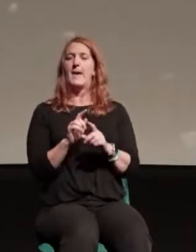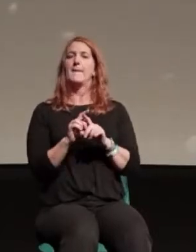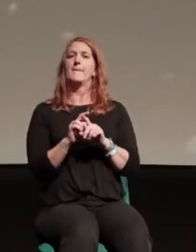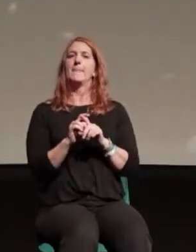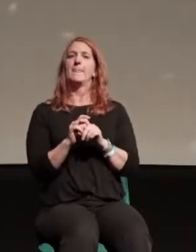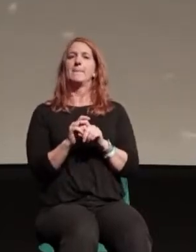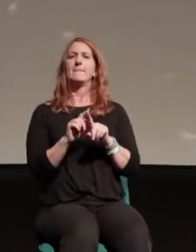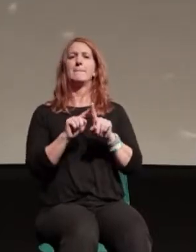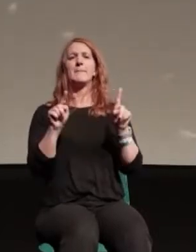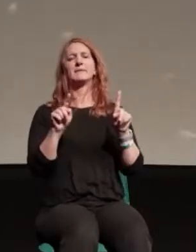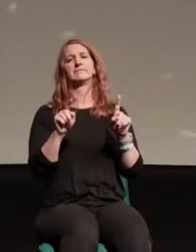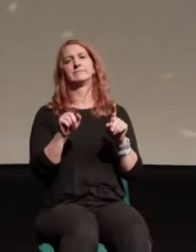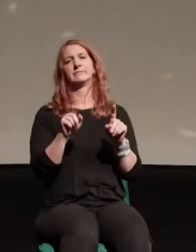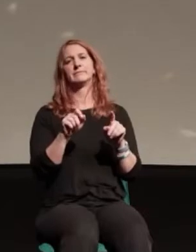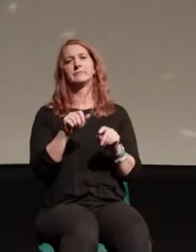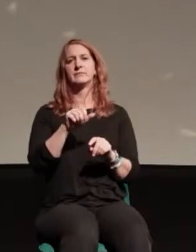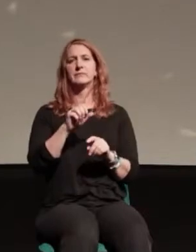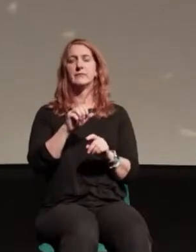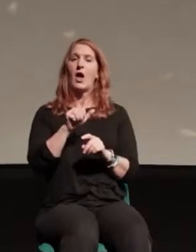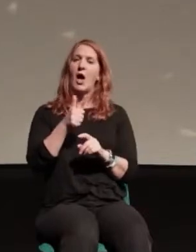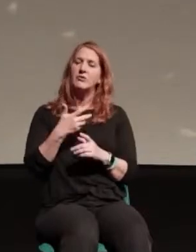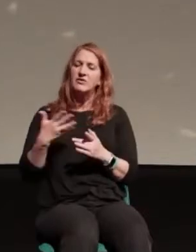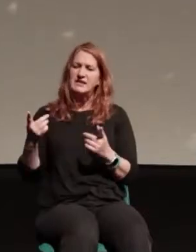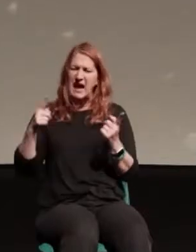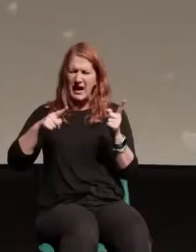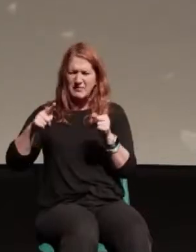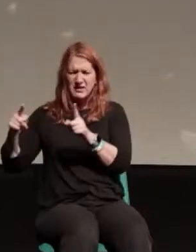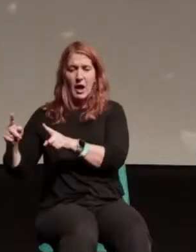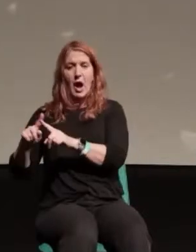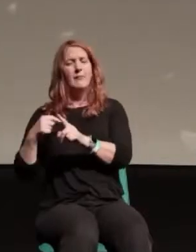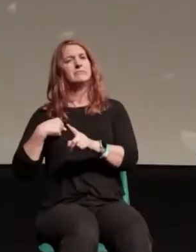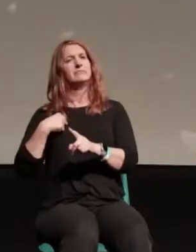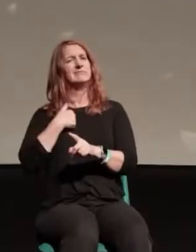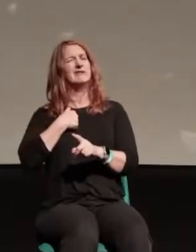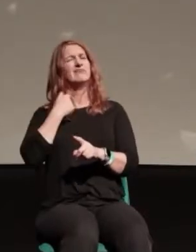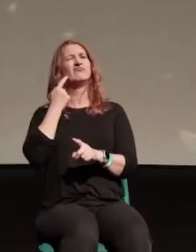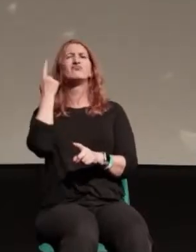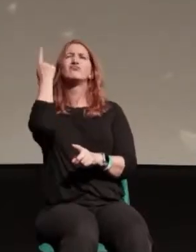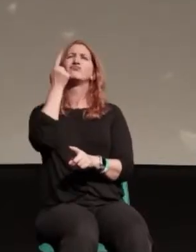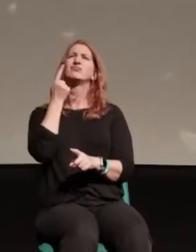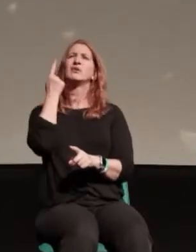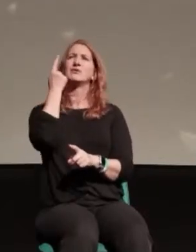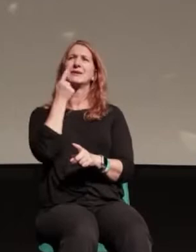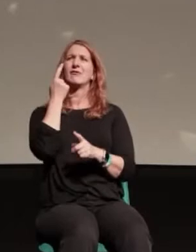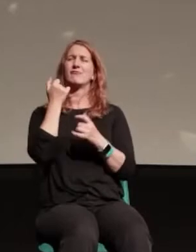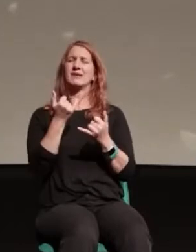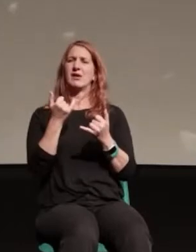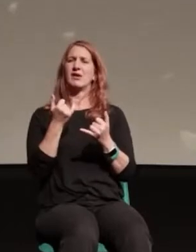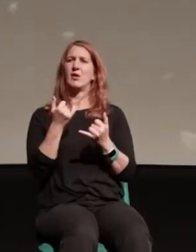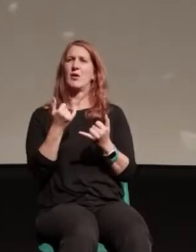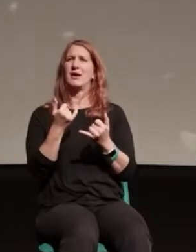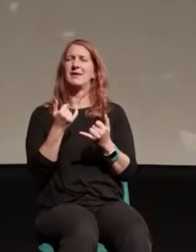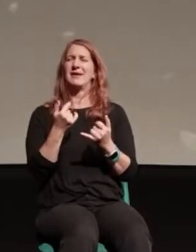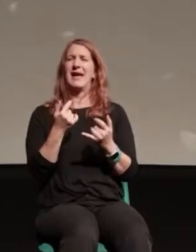of other things that are also happening. So I'm actually wondering if maybe at this point, I don't want to get